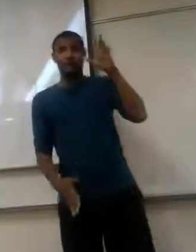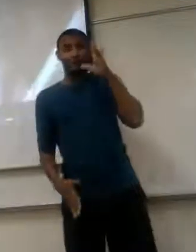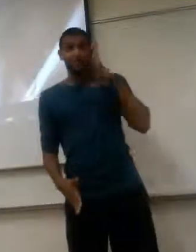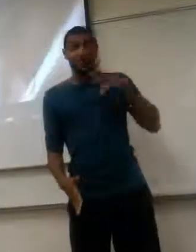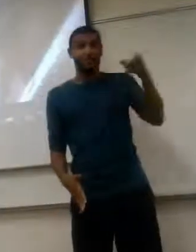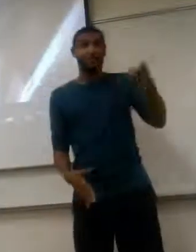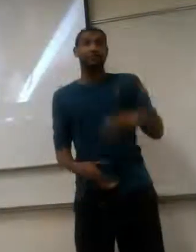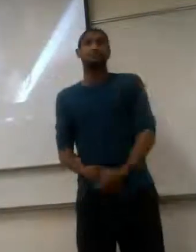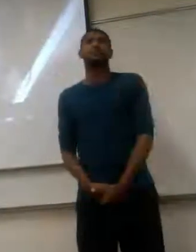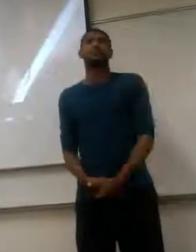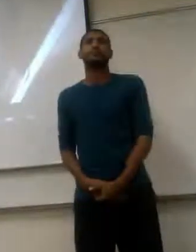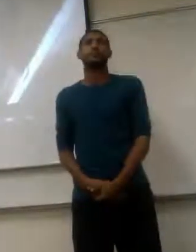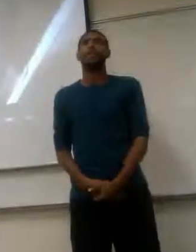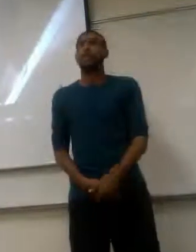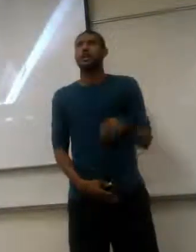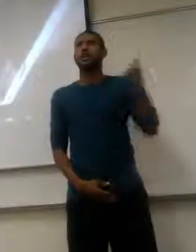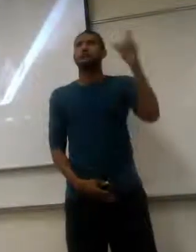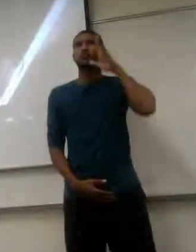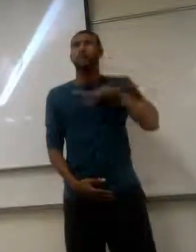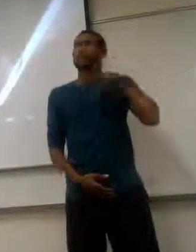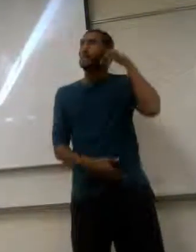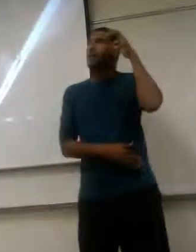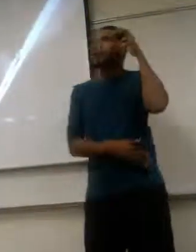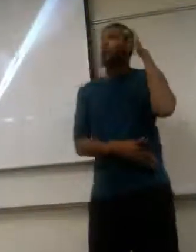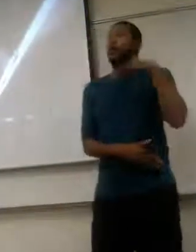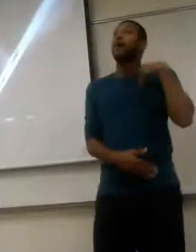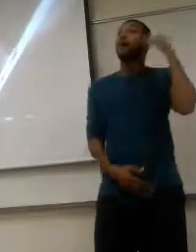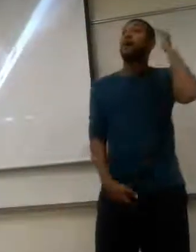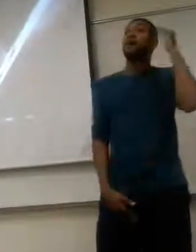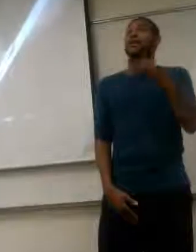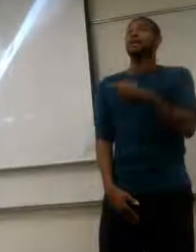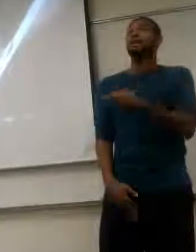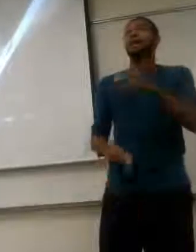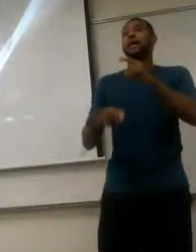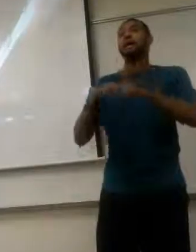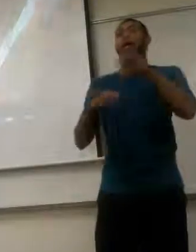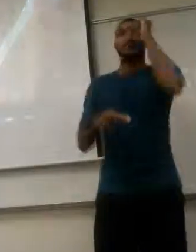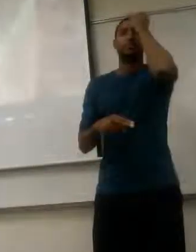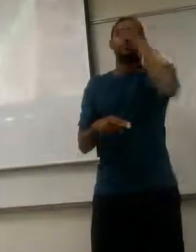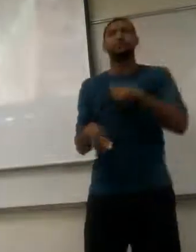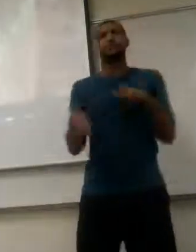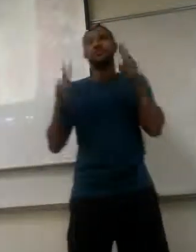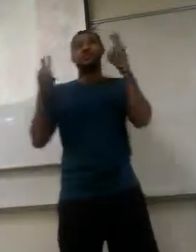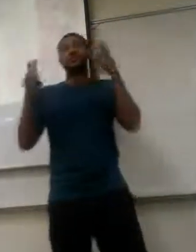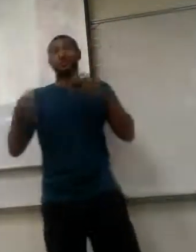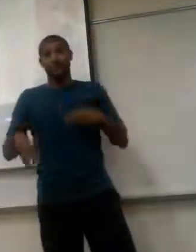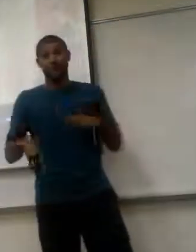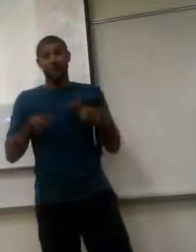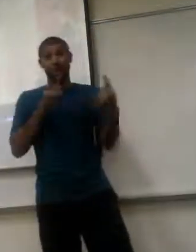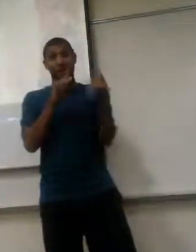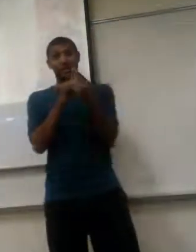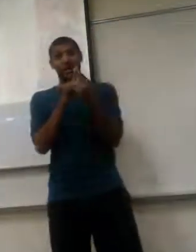could hear it and know its meaning. Meet me at the creek tomorrow, my flute would cry out.